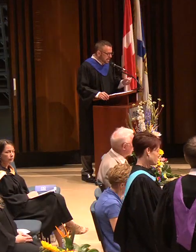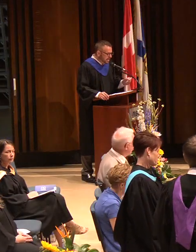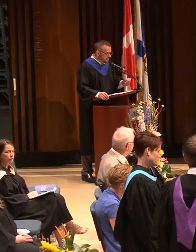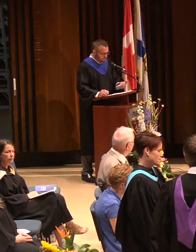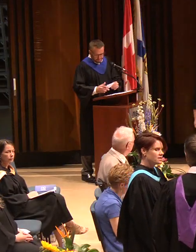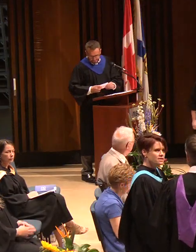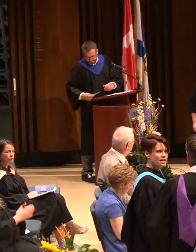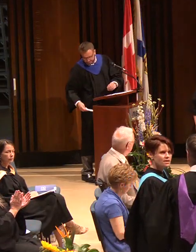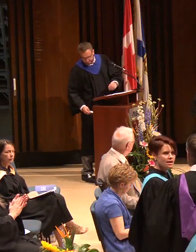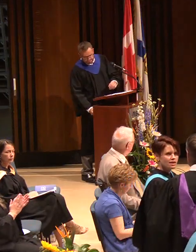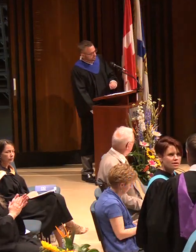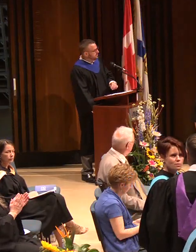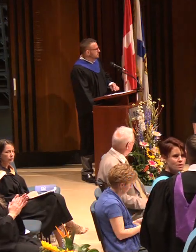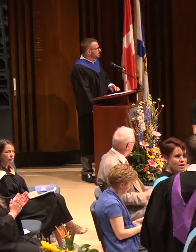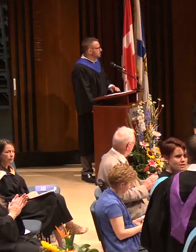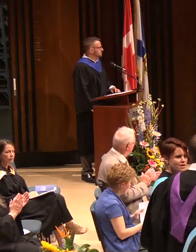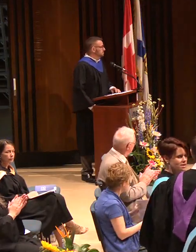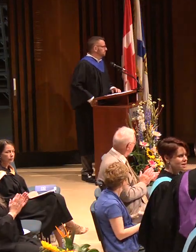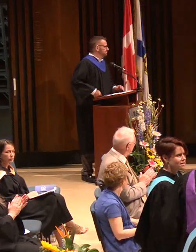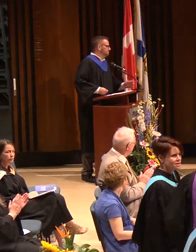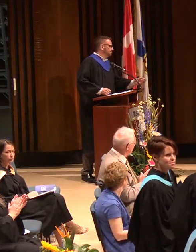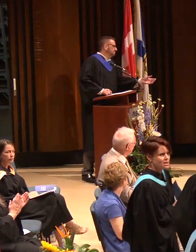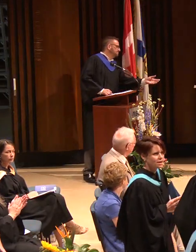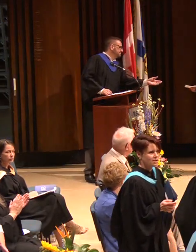Danielle Keene.